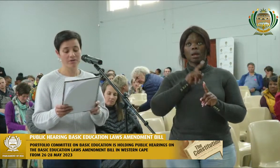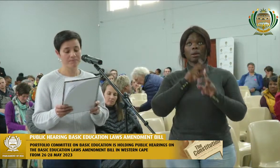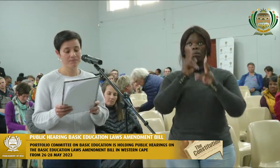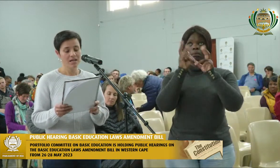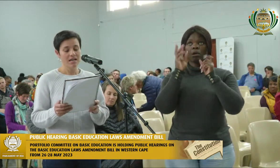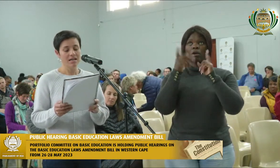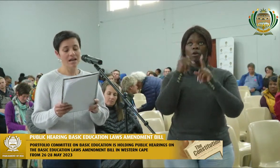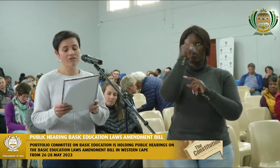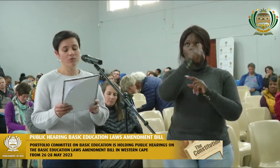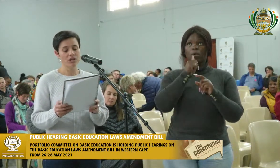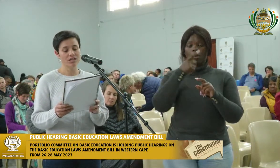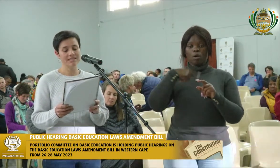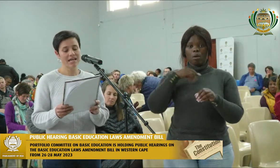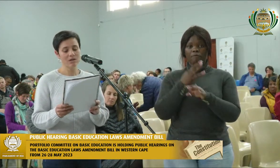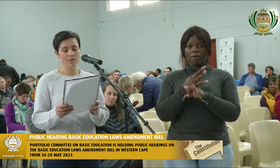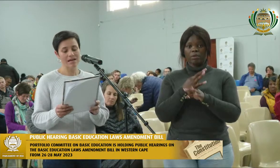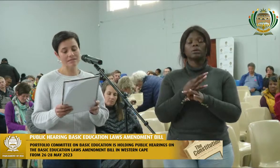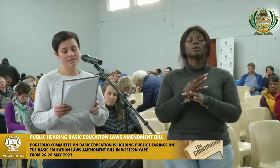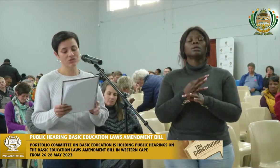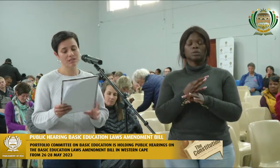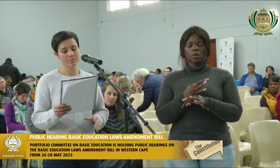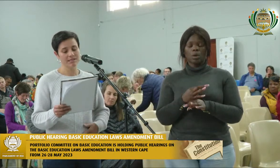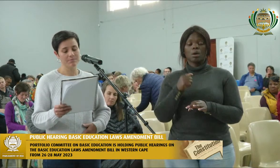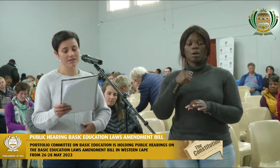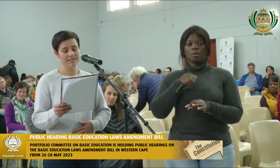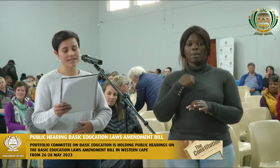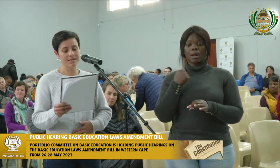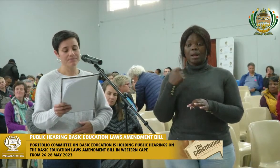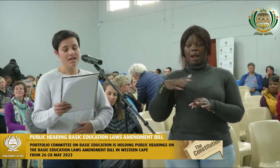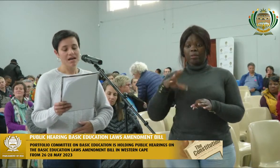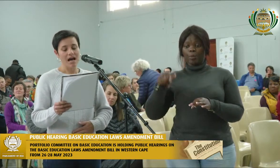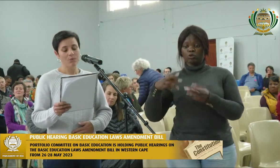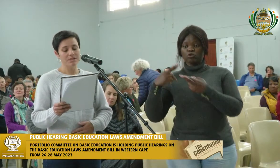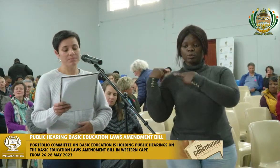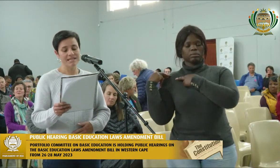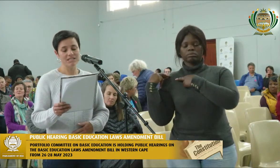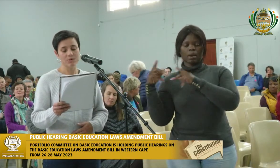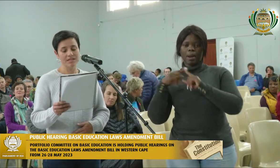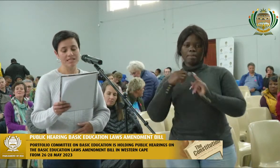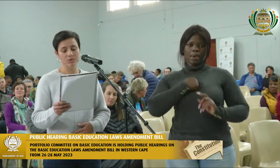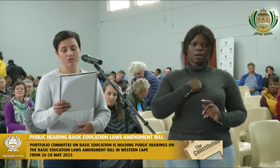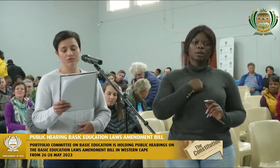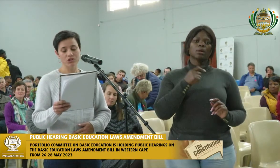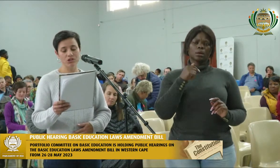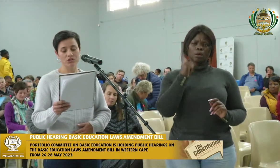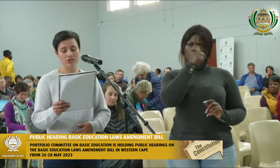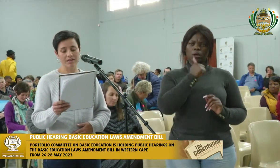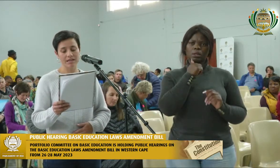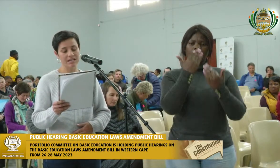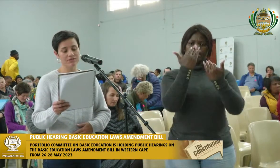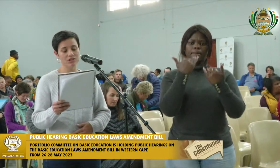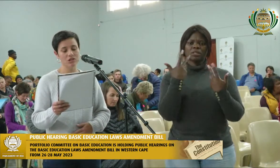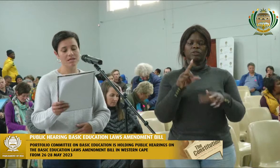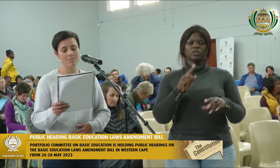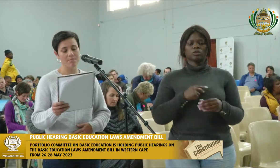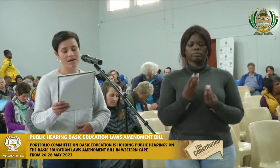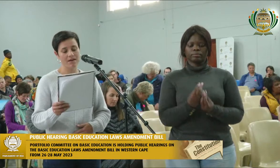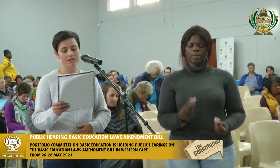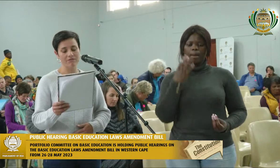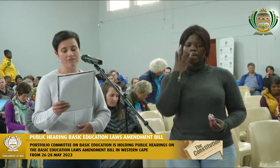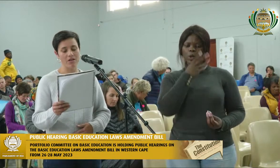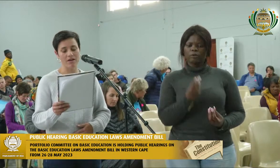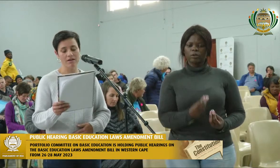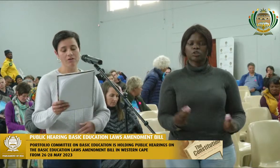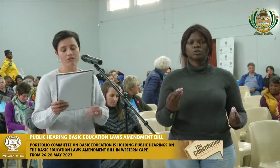Father God, none of which is anyone else's responsibility. I was blessed with these beautiful children given to me by